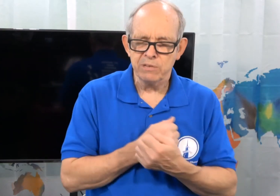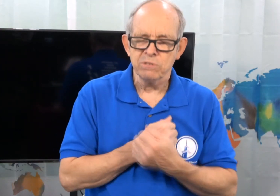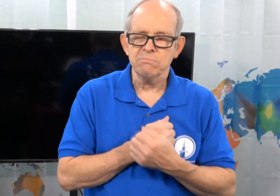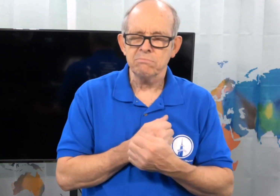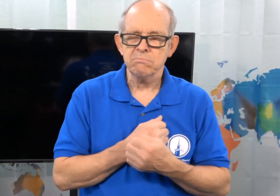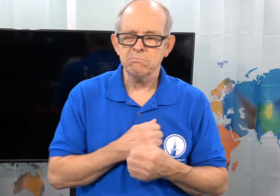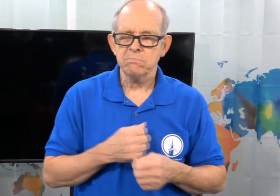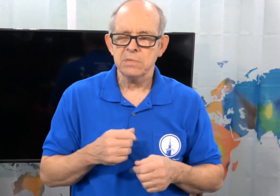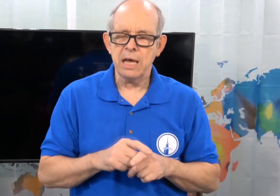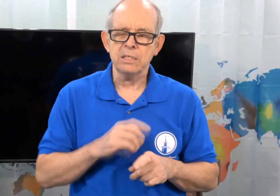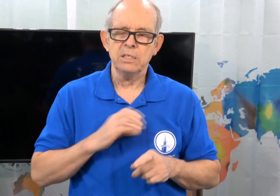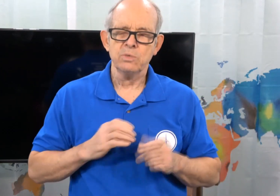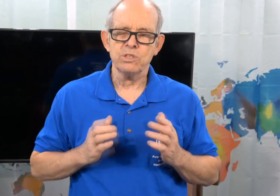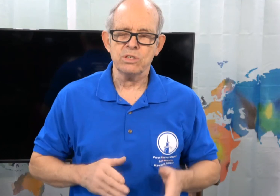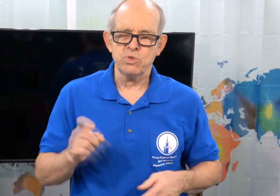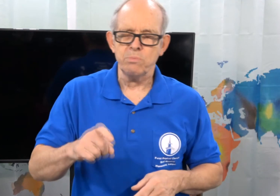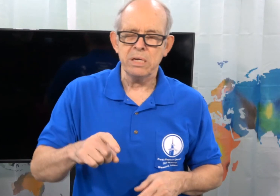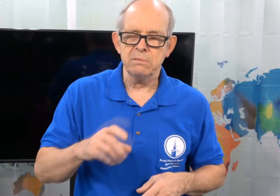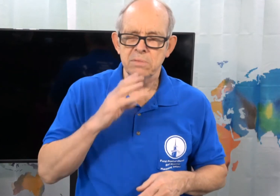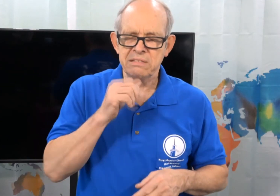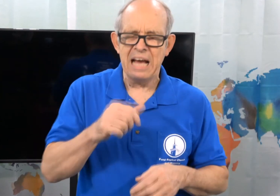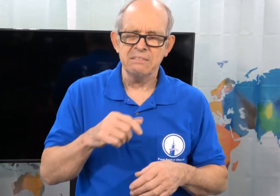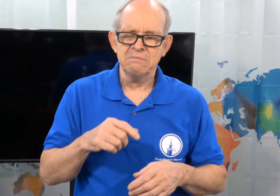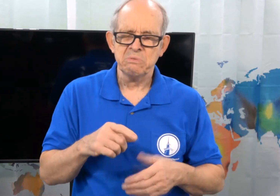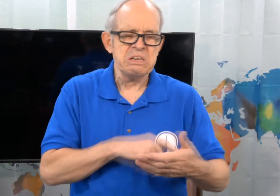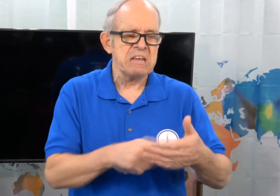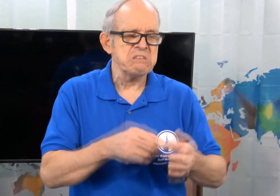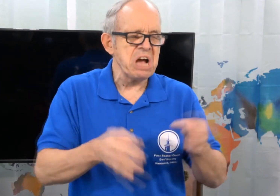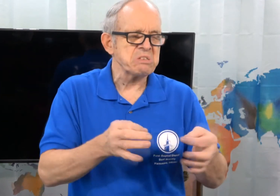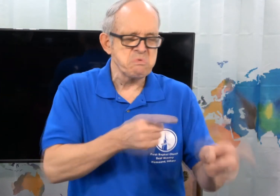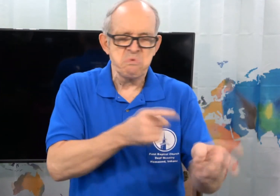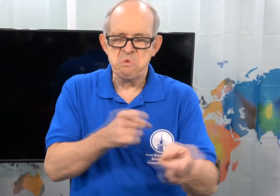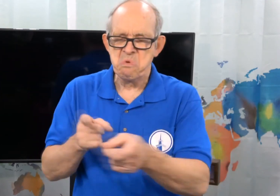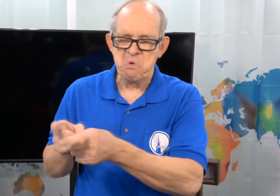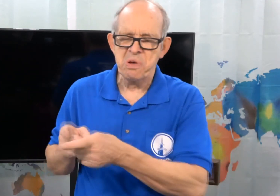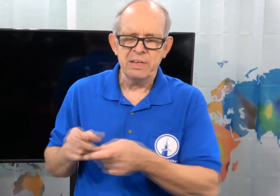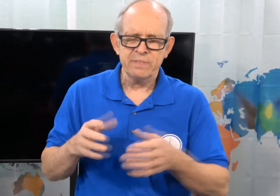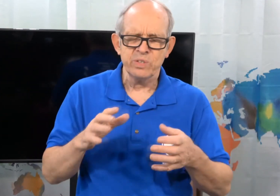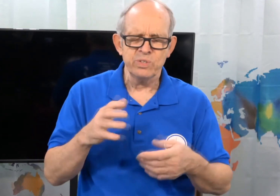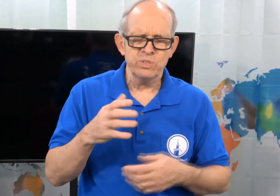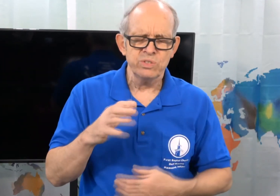version, like, which is should be not great that God is doing it.